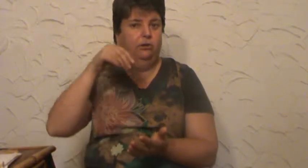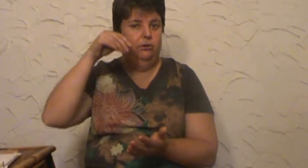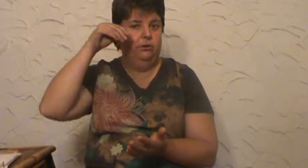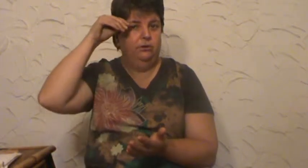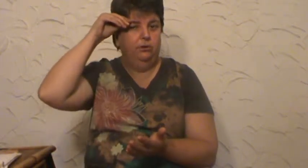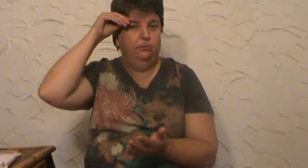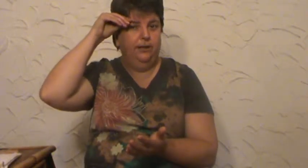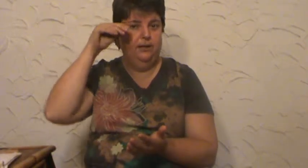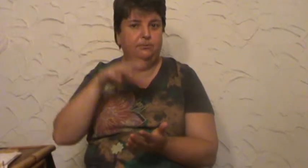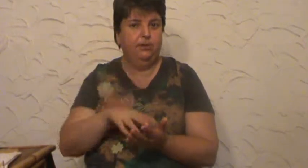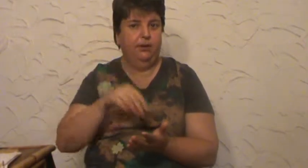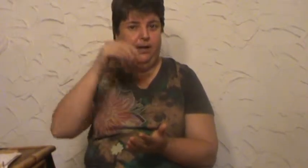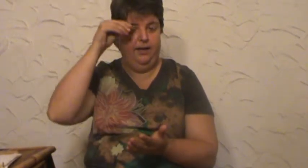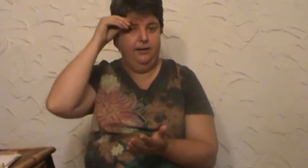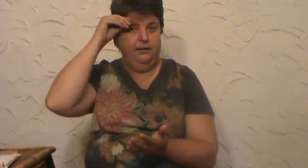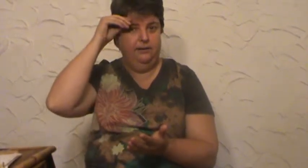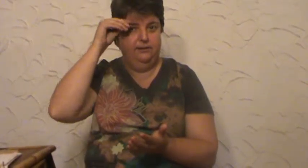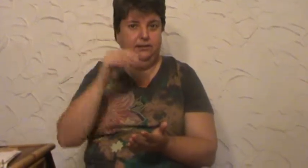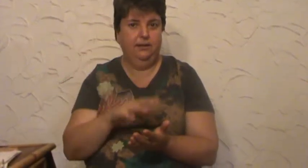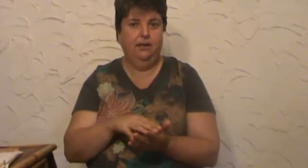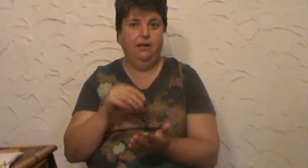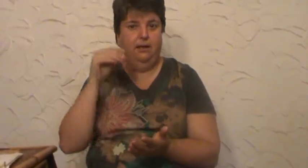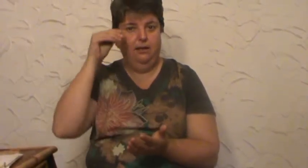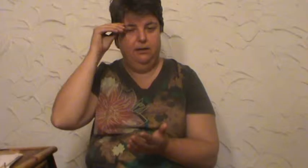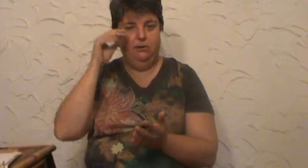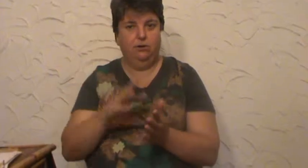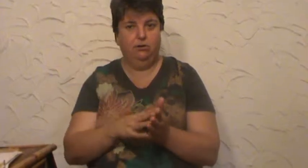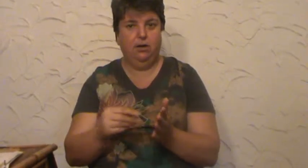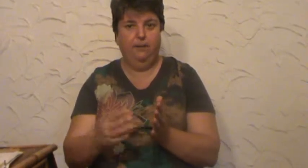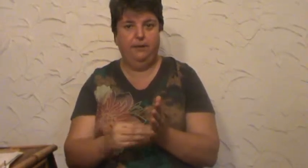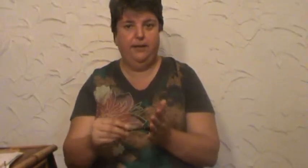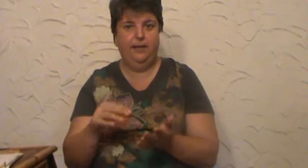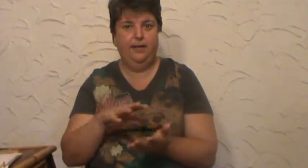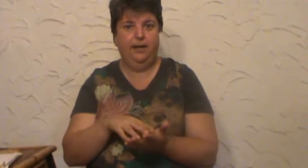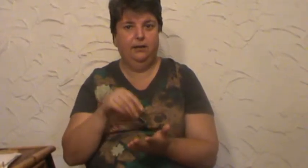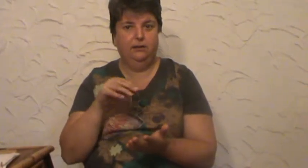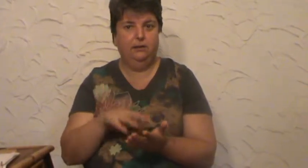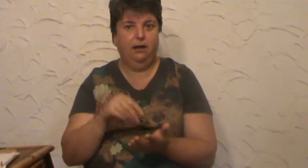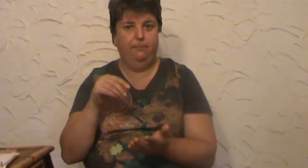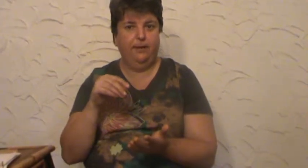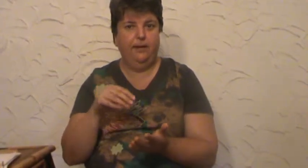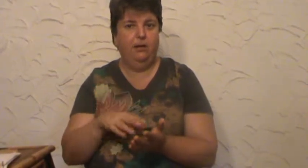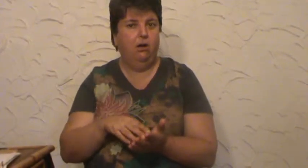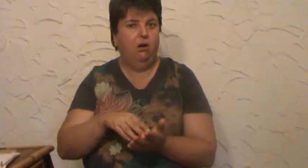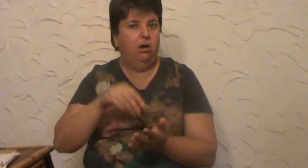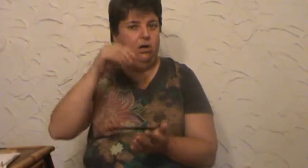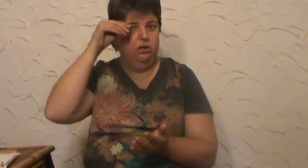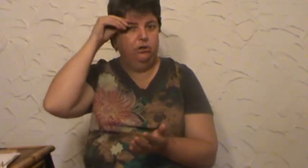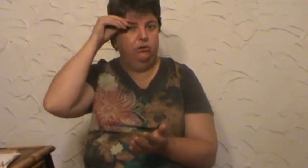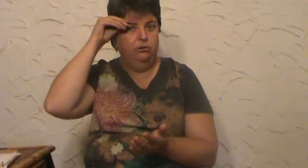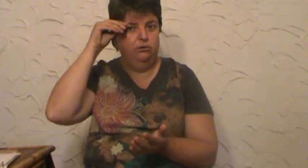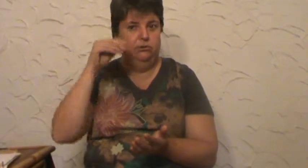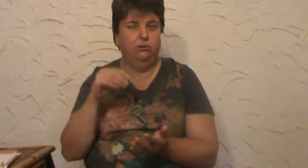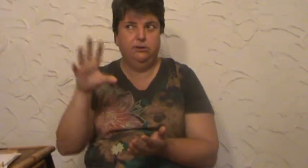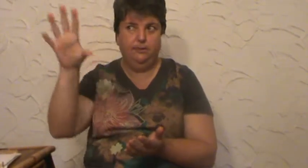learn, you bring it up to your head. So copy and copy or learn. Or sometimes